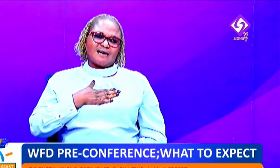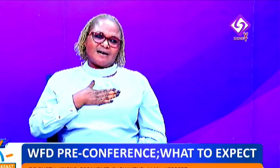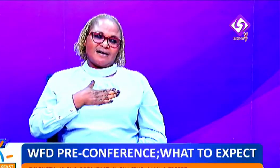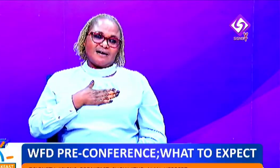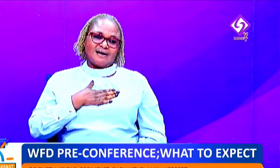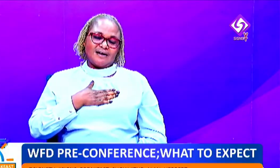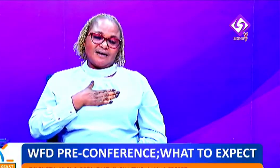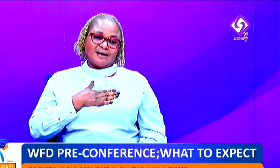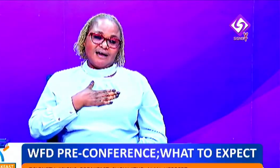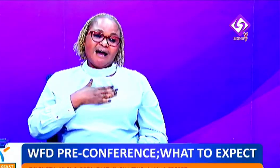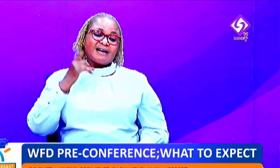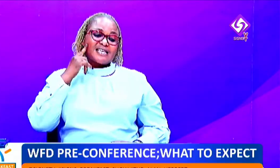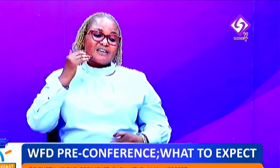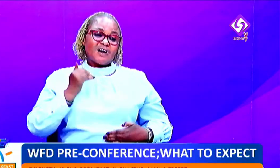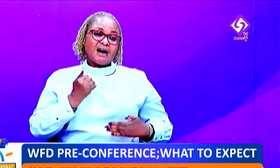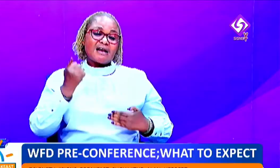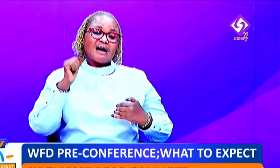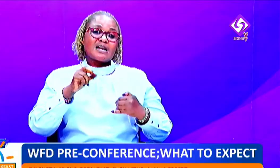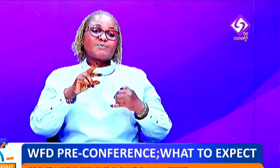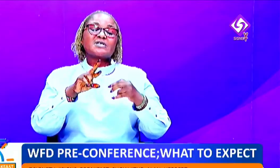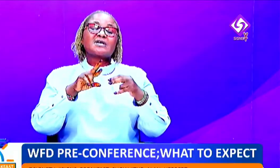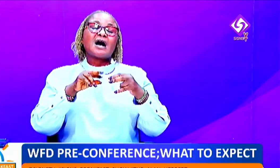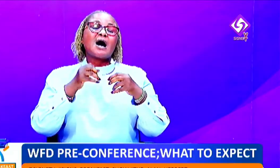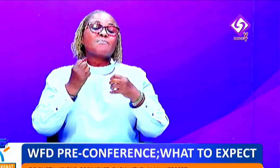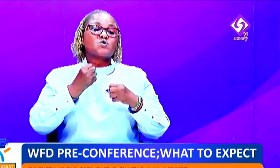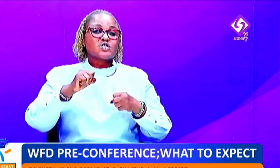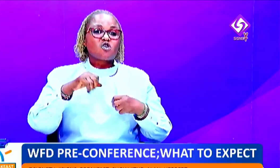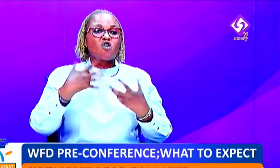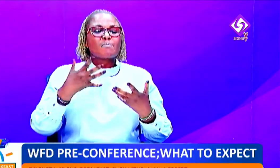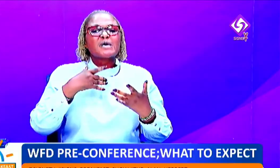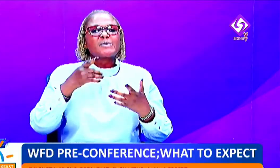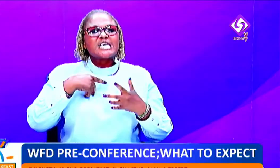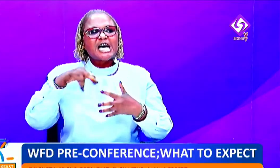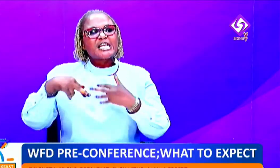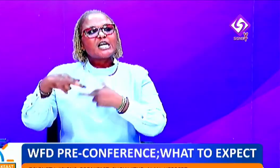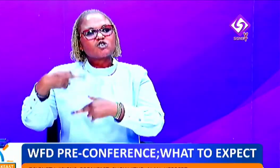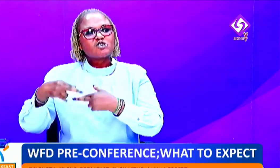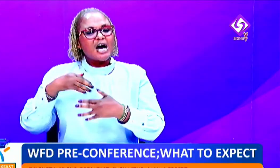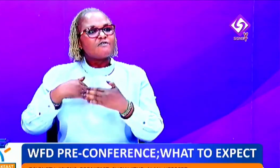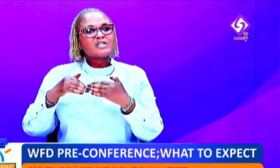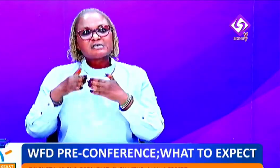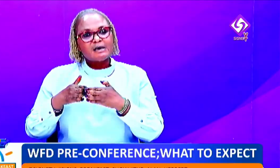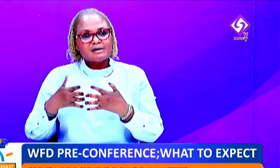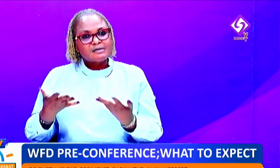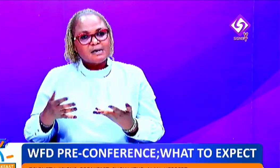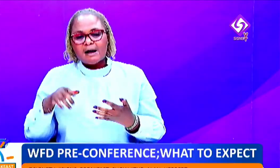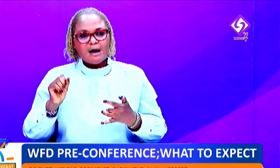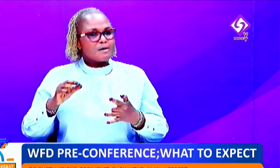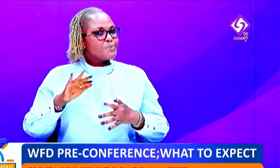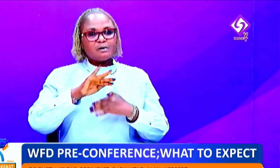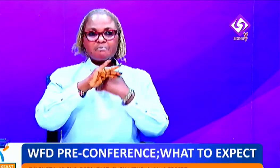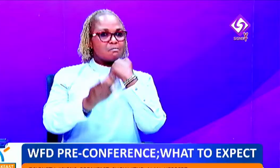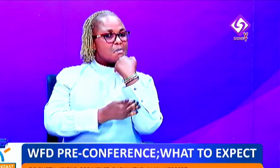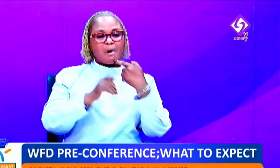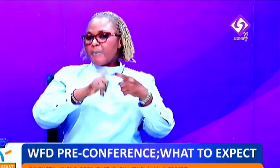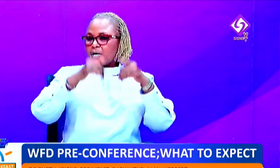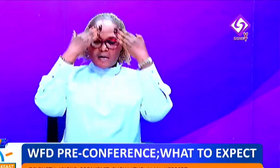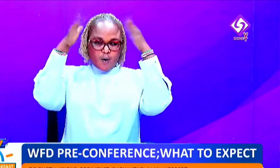And many times we don't understand who we are. You can be abused. I've seen situations where deaf girls are